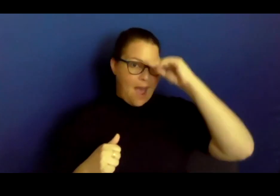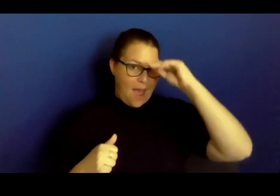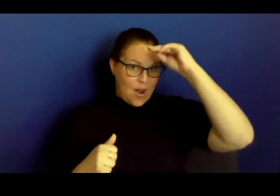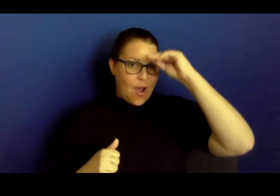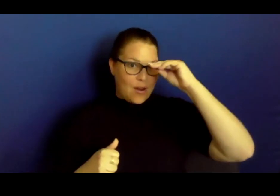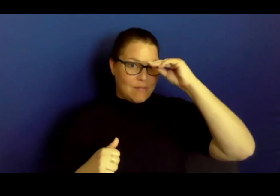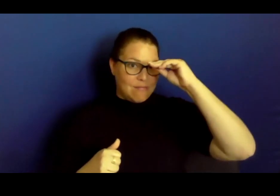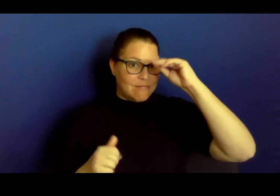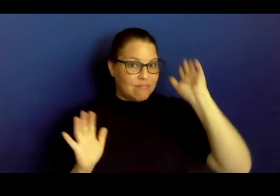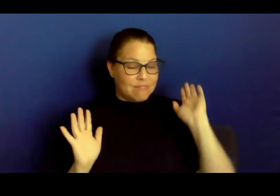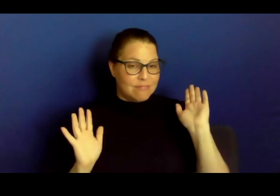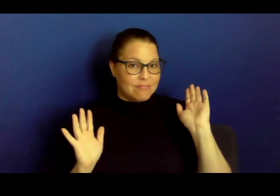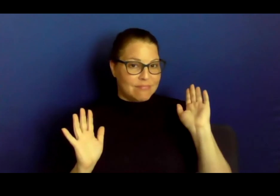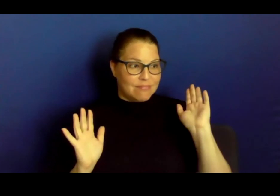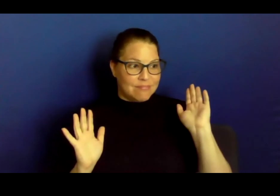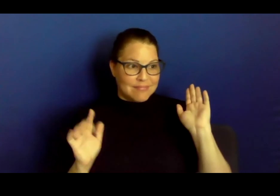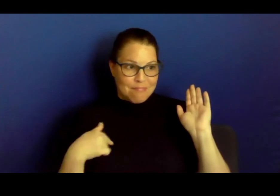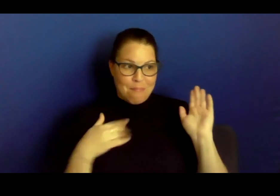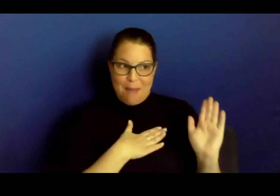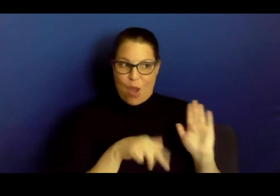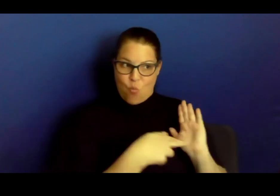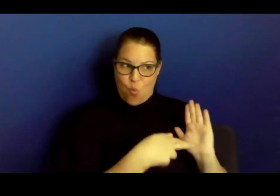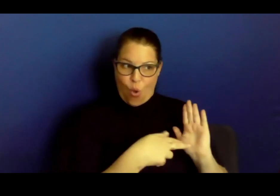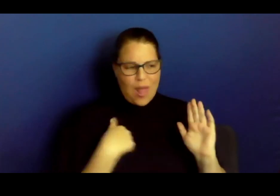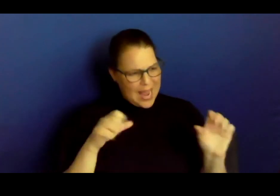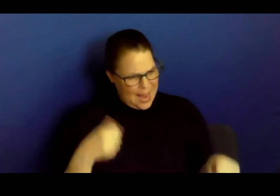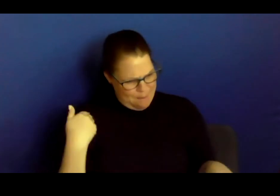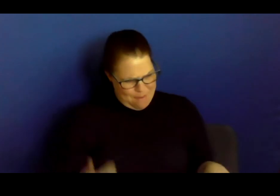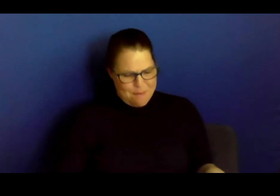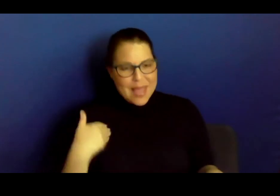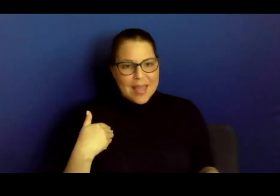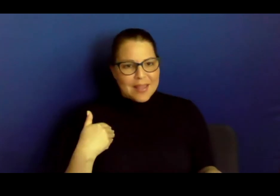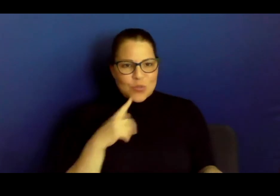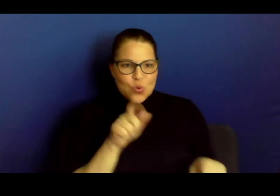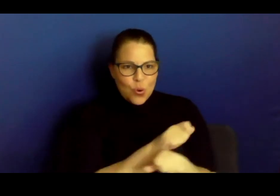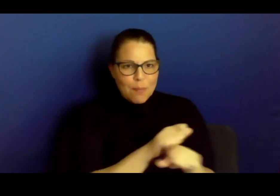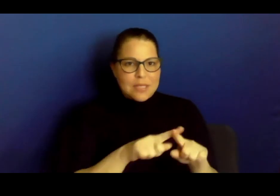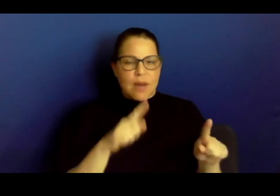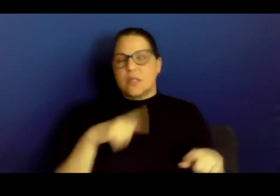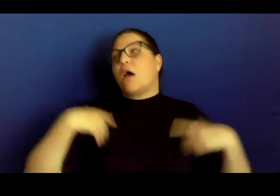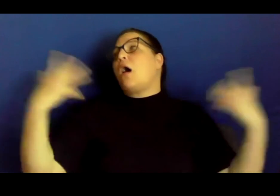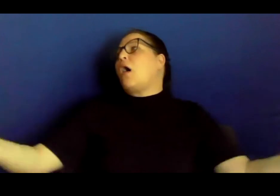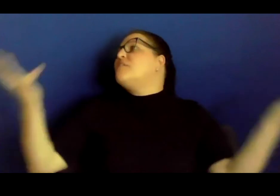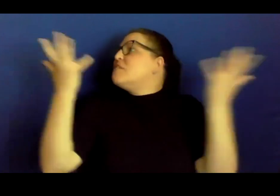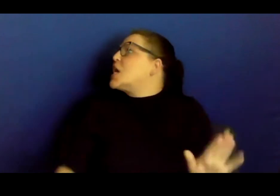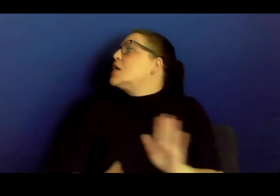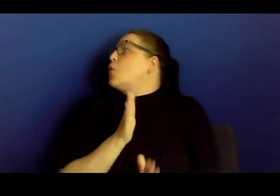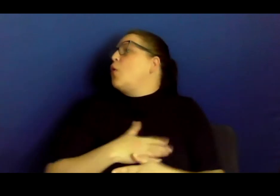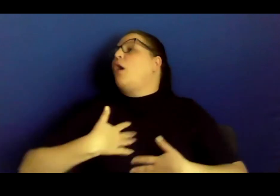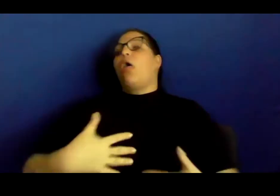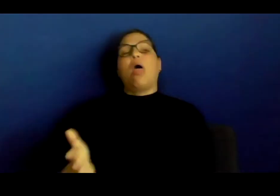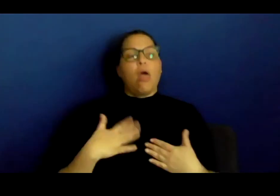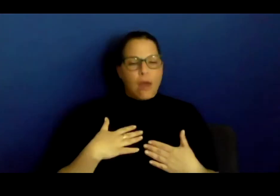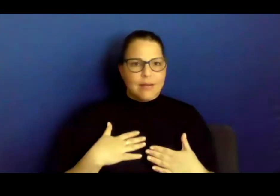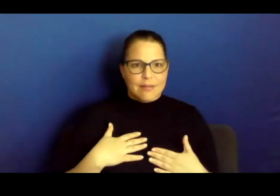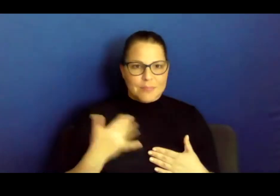that organization. It doesn't mean I cannot be authentic, but then if I go like, oh, good, like I'm done. If I would do